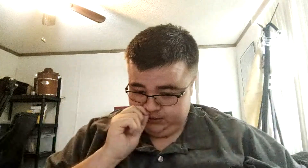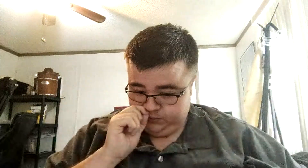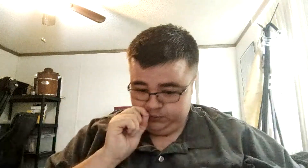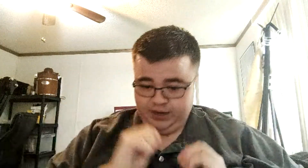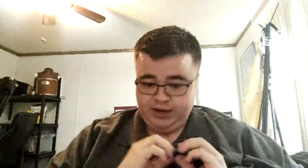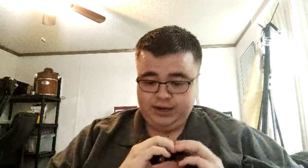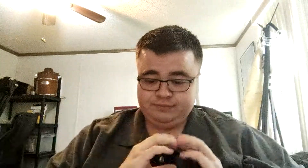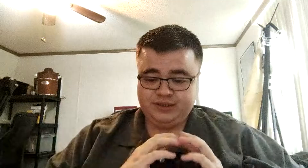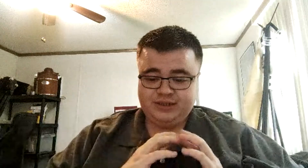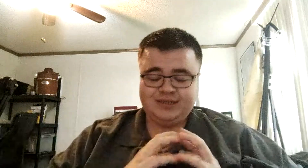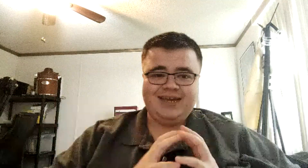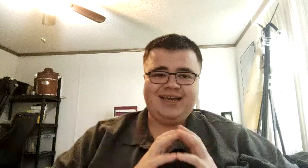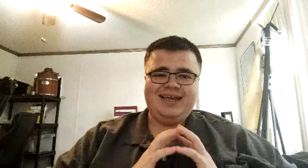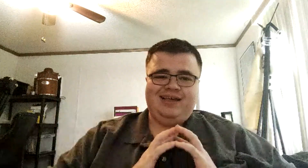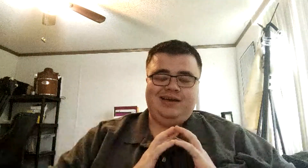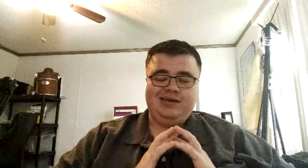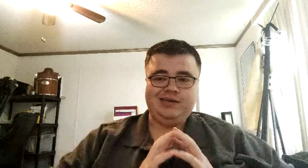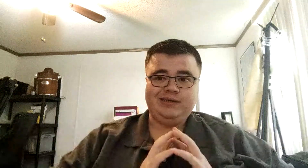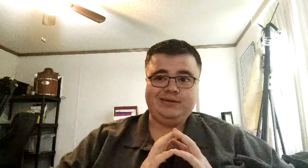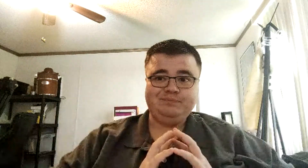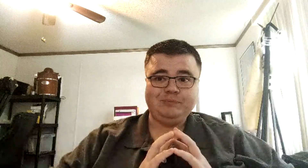So I have to say